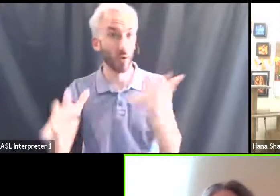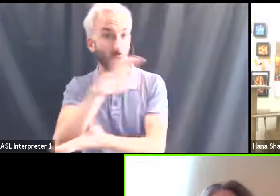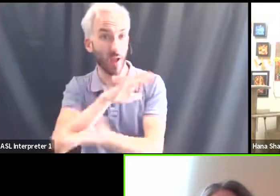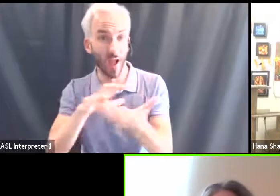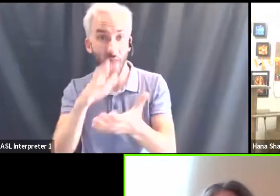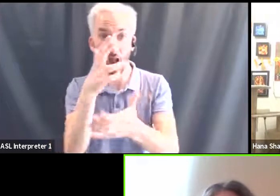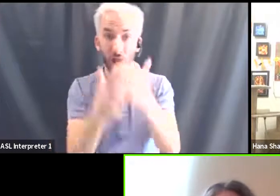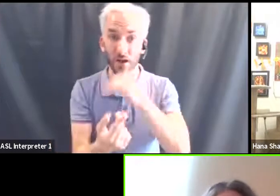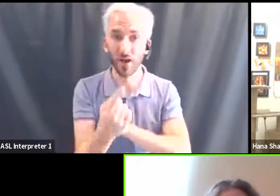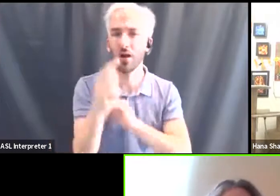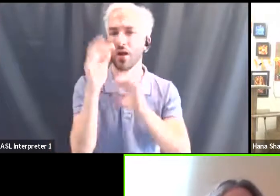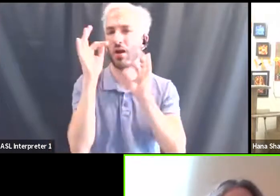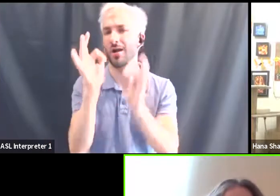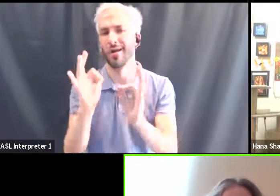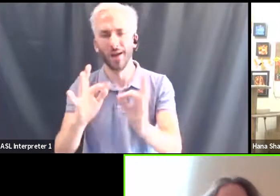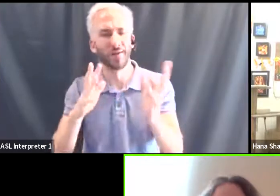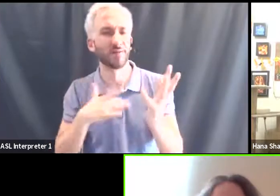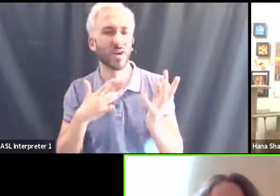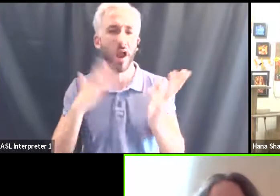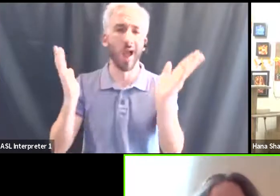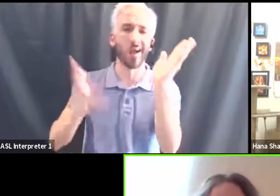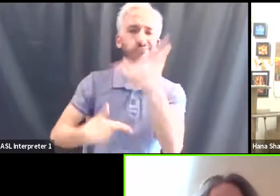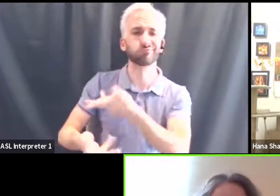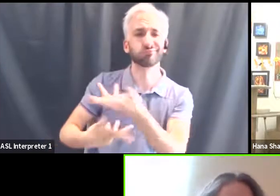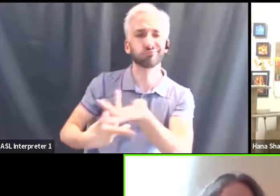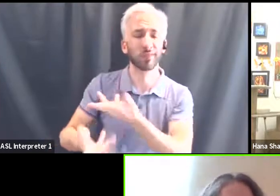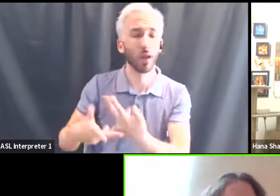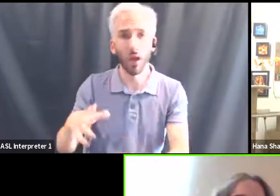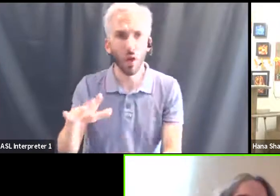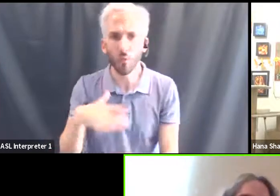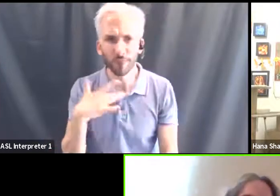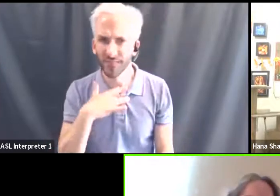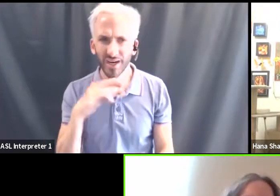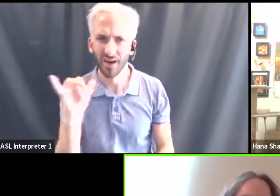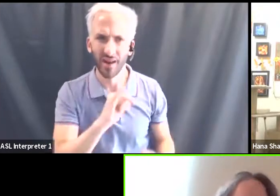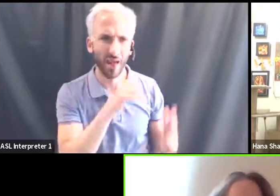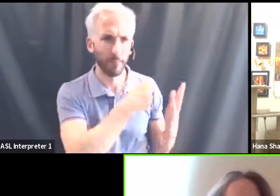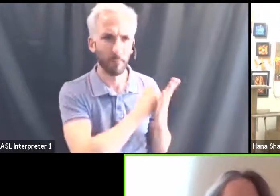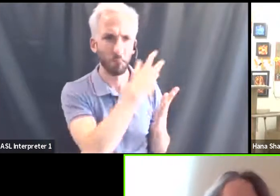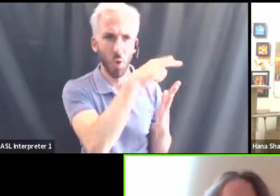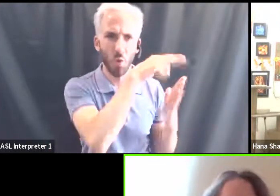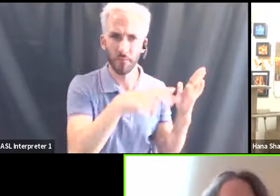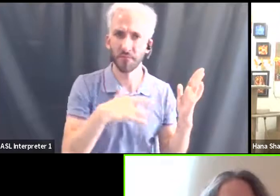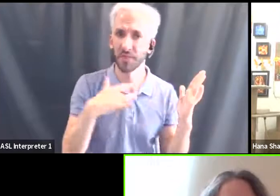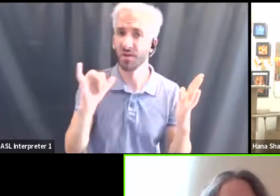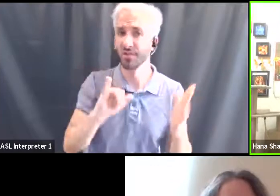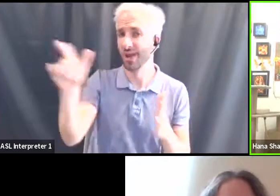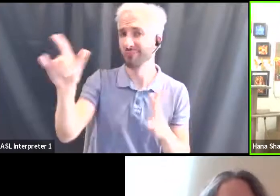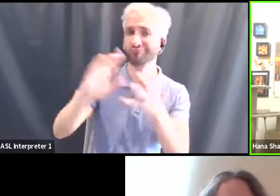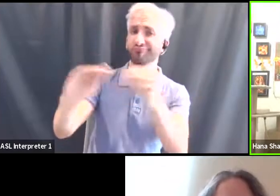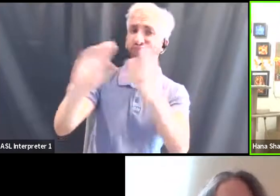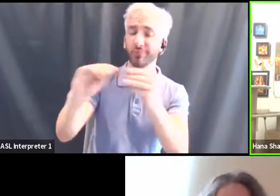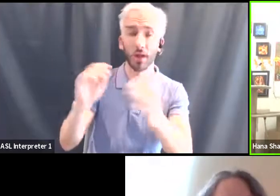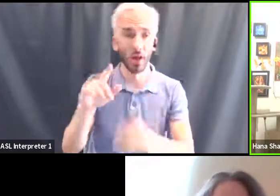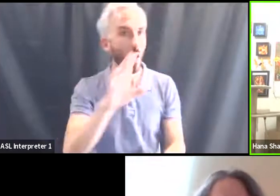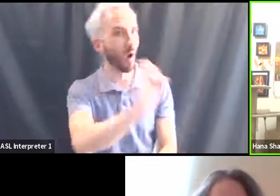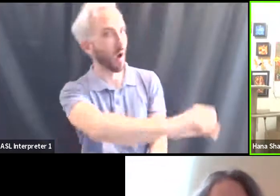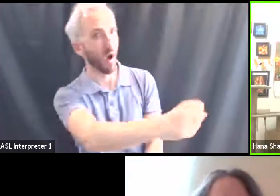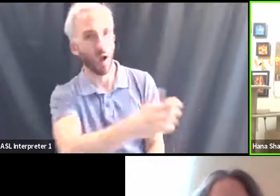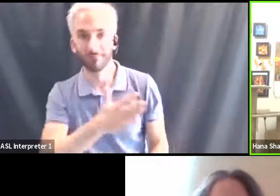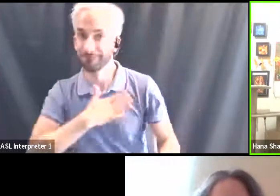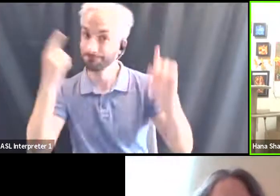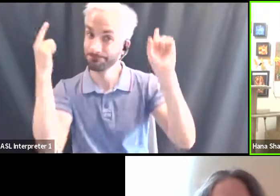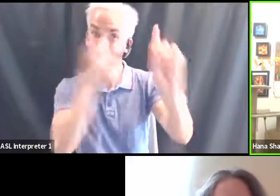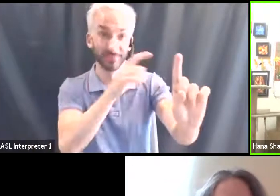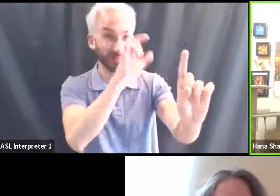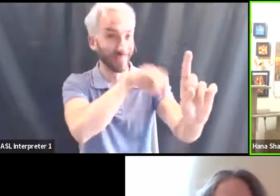so conversational. Like, I feel like you're sitting right beside me reading that out. And I feel like if I read the book, I'd feel the same. I'm glad you feel that way, because that's the point